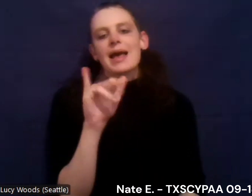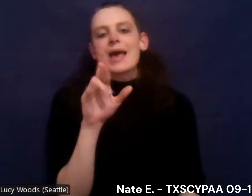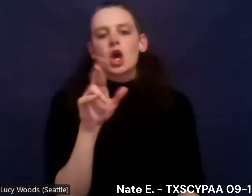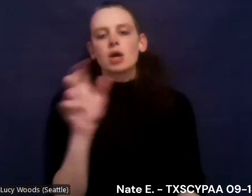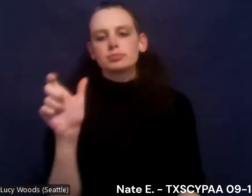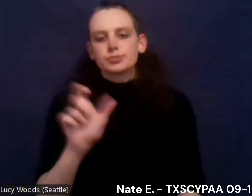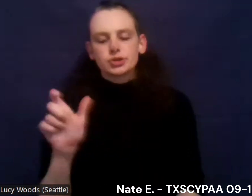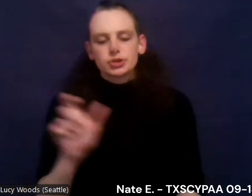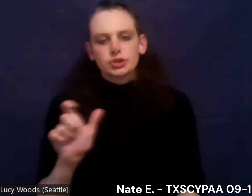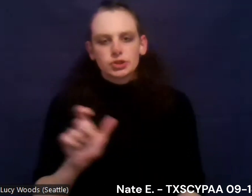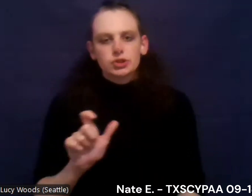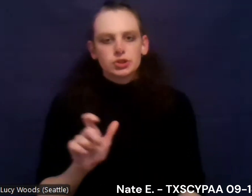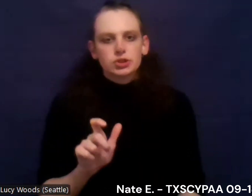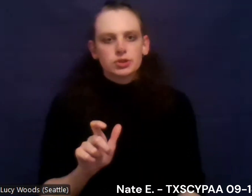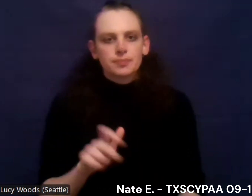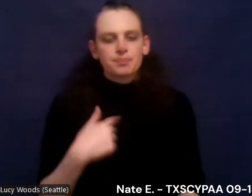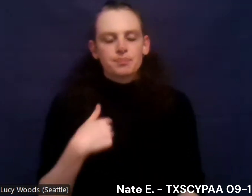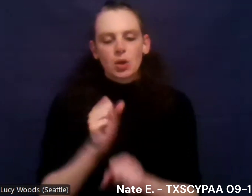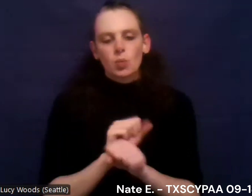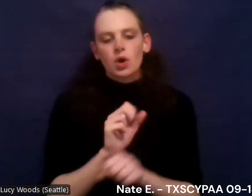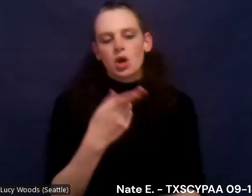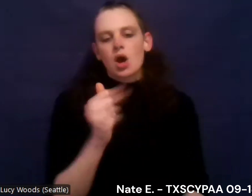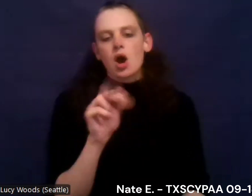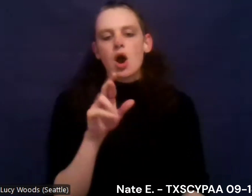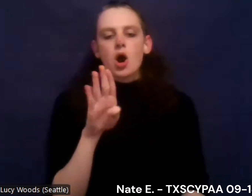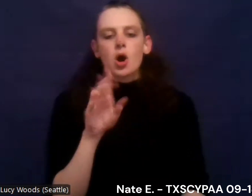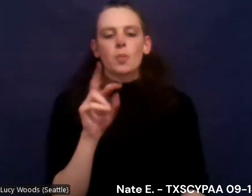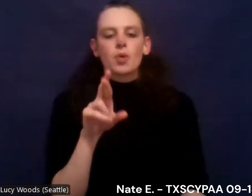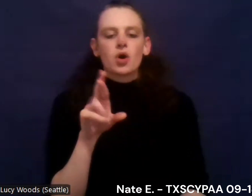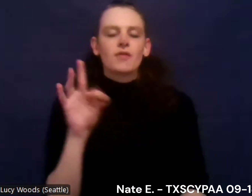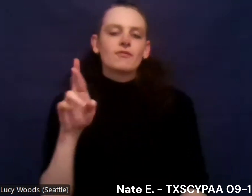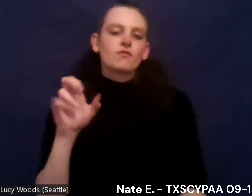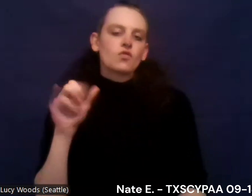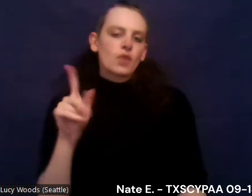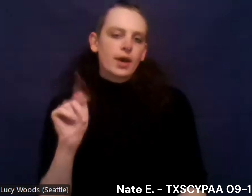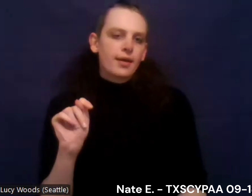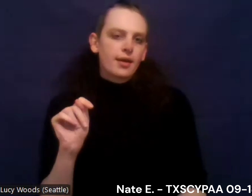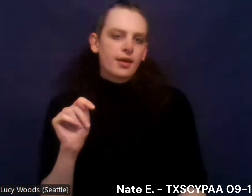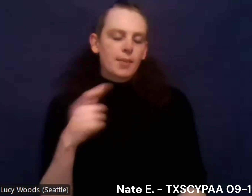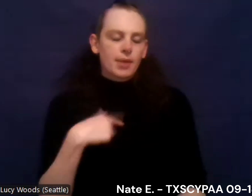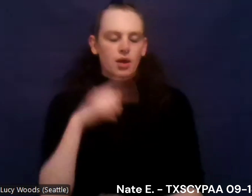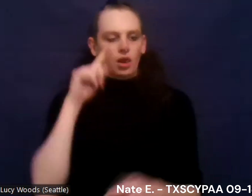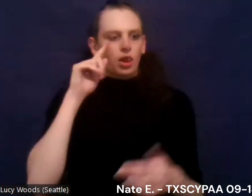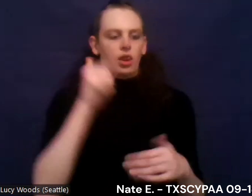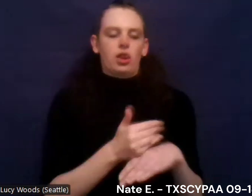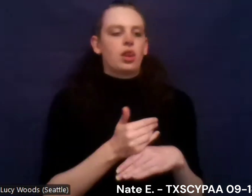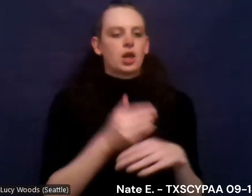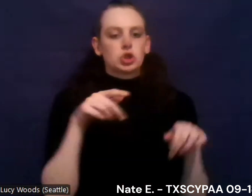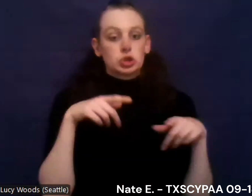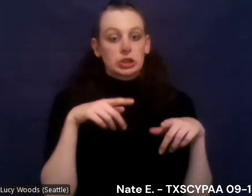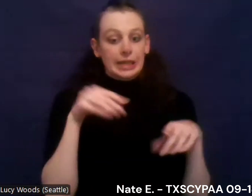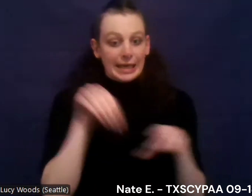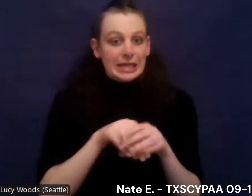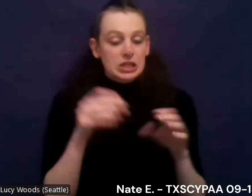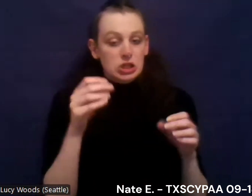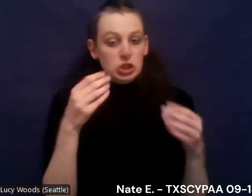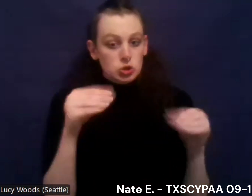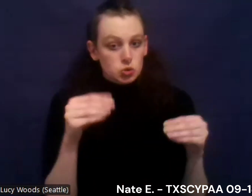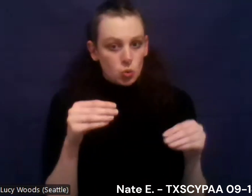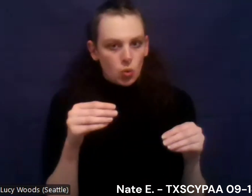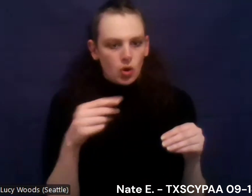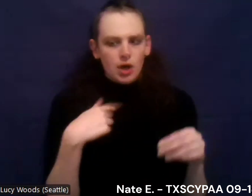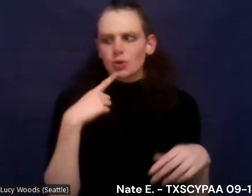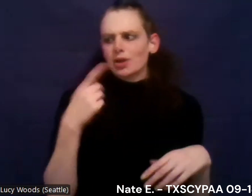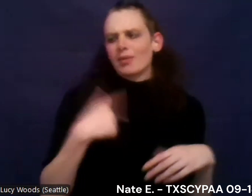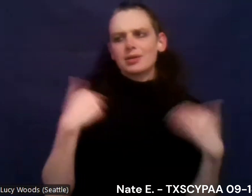and I passed out like in the store, and they're like, "What happened?" I'm like, "Oh, I was really tired." And